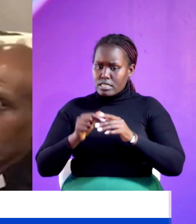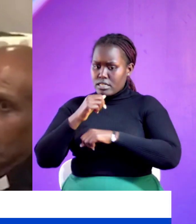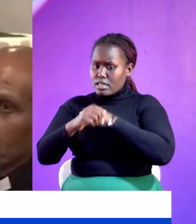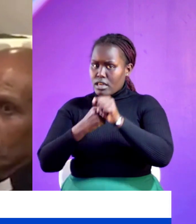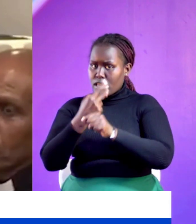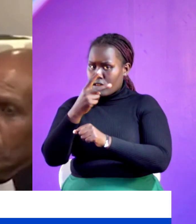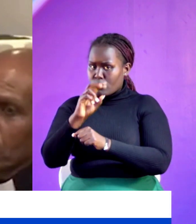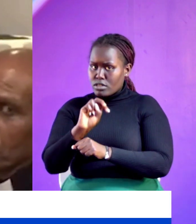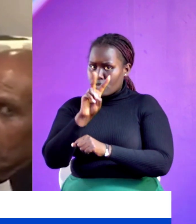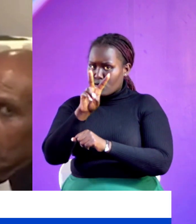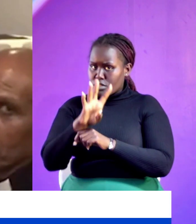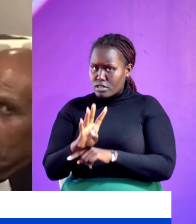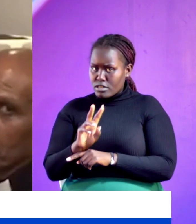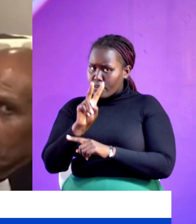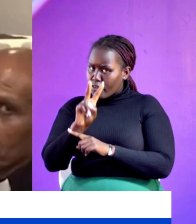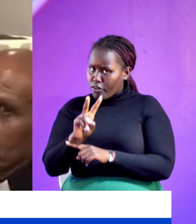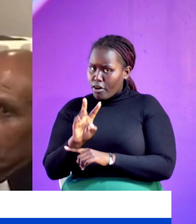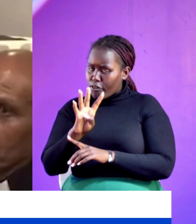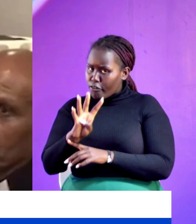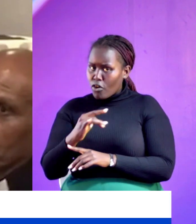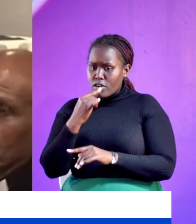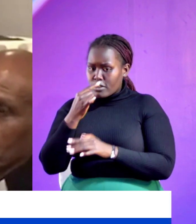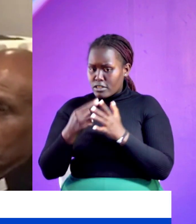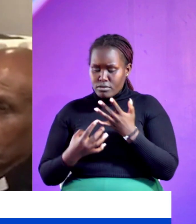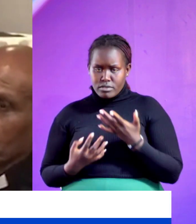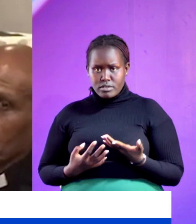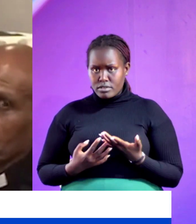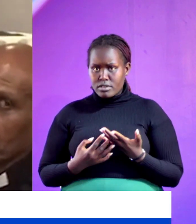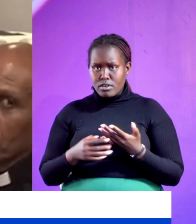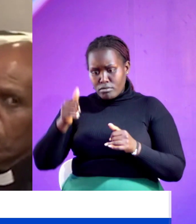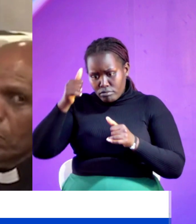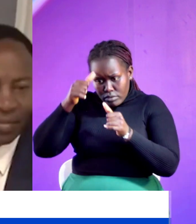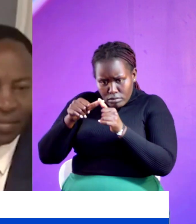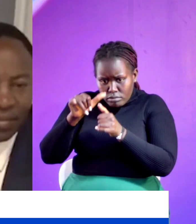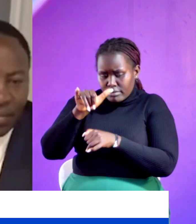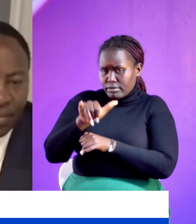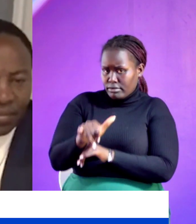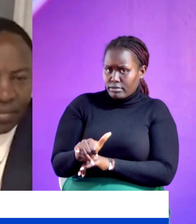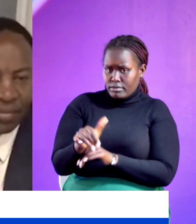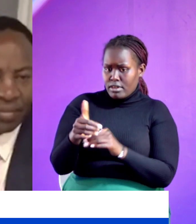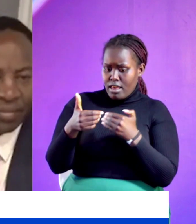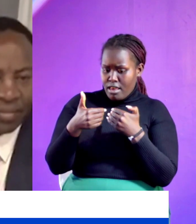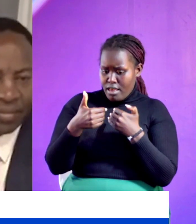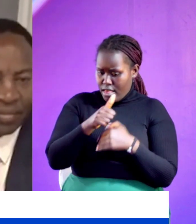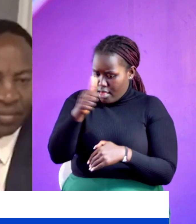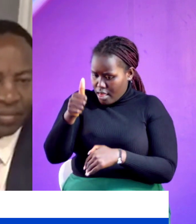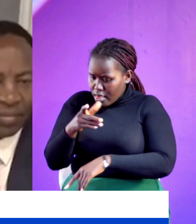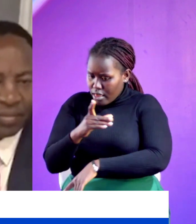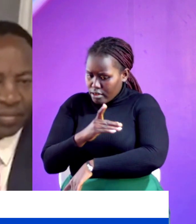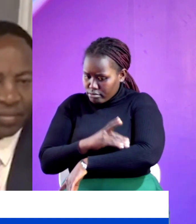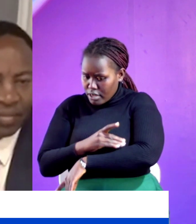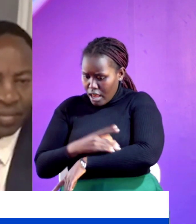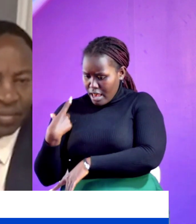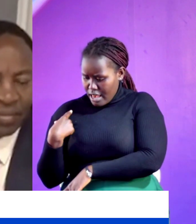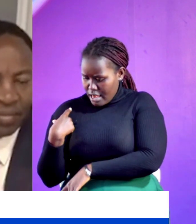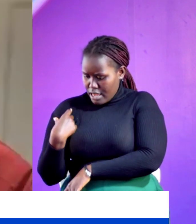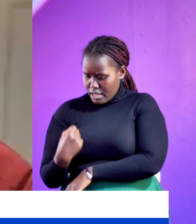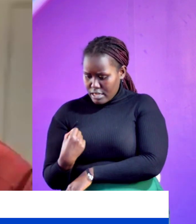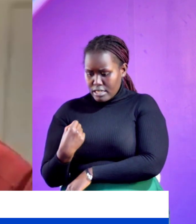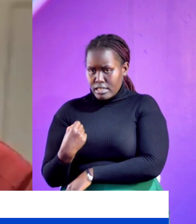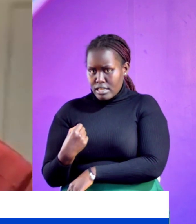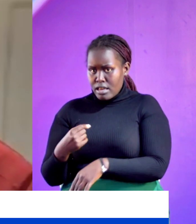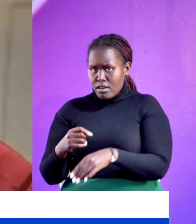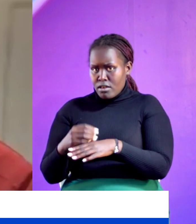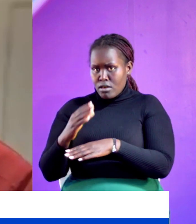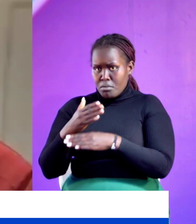stayed after another 4 weeks, he said it's for the foundation. Do you remember? The other day, he said it's a church.